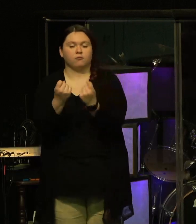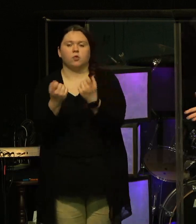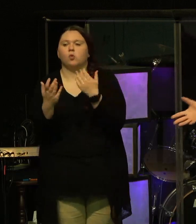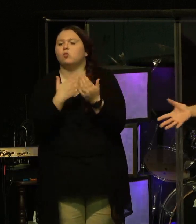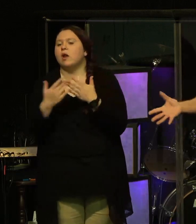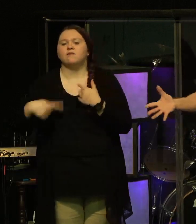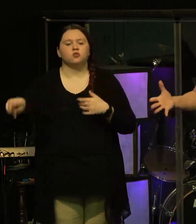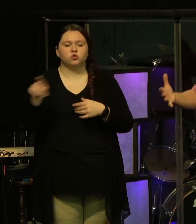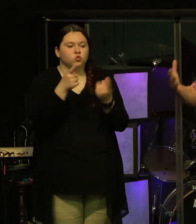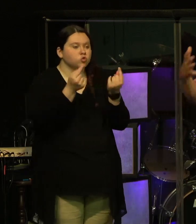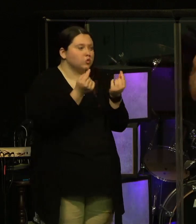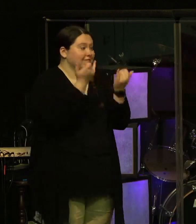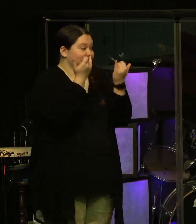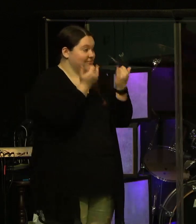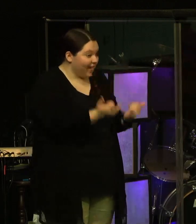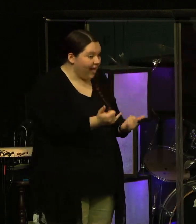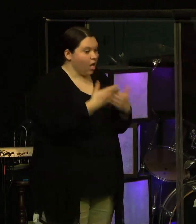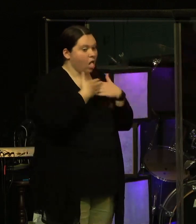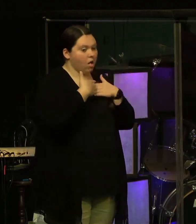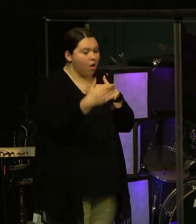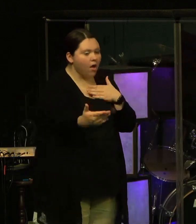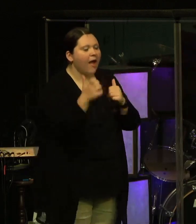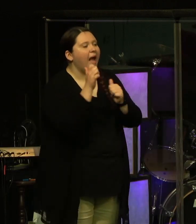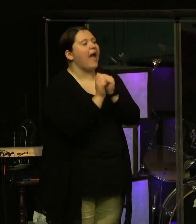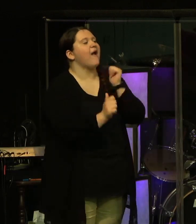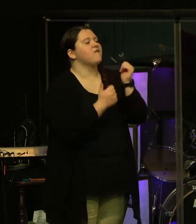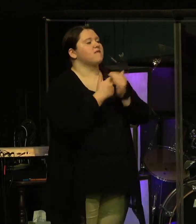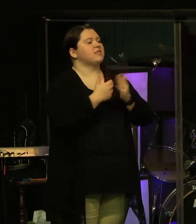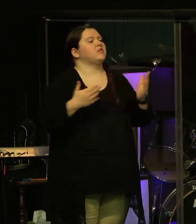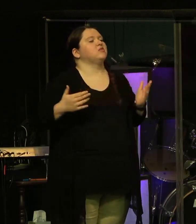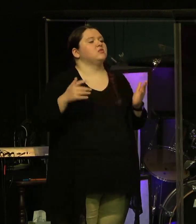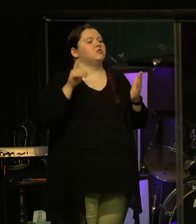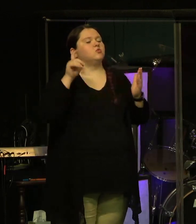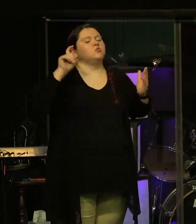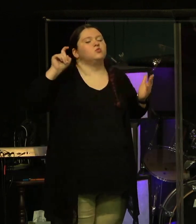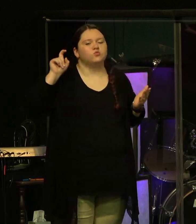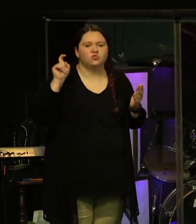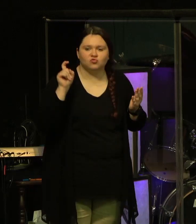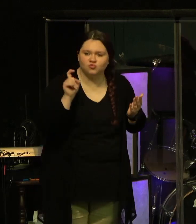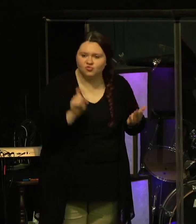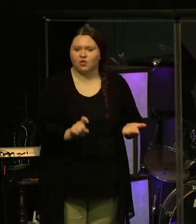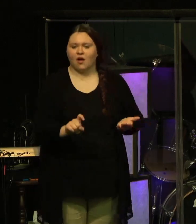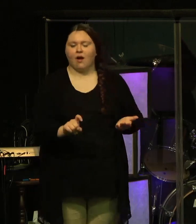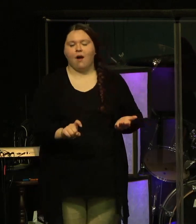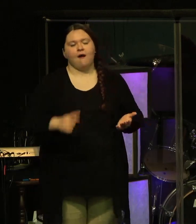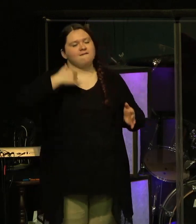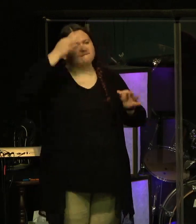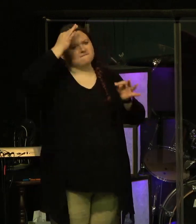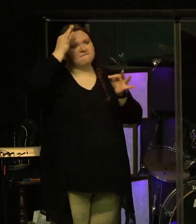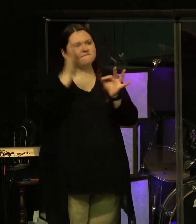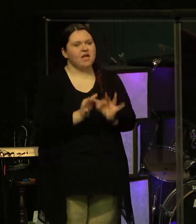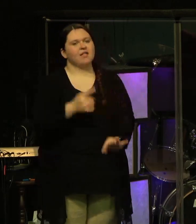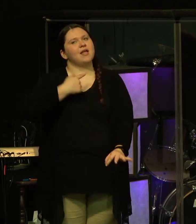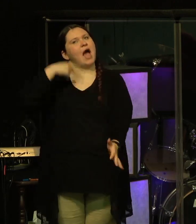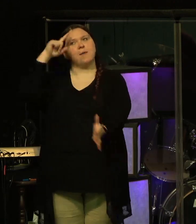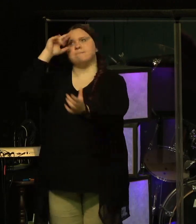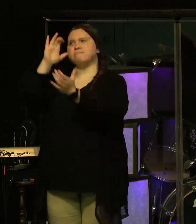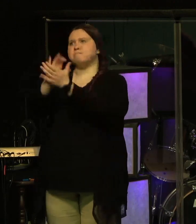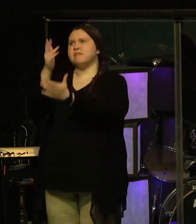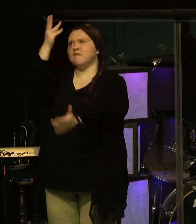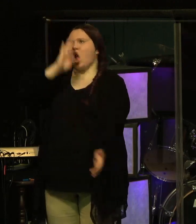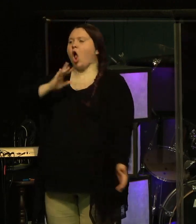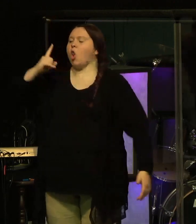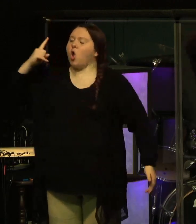are doing today, everything you do should be done. You should be walking in that faith. I'm believing God all the